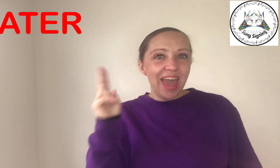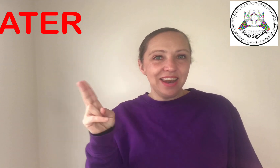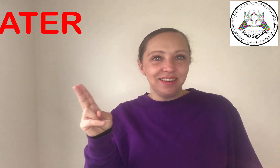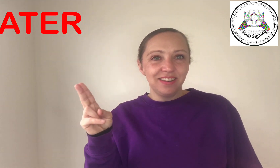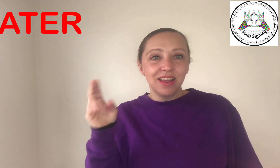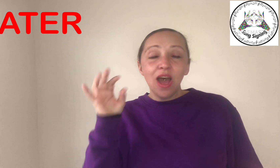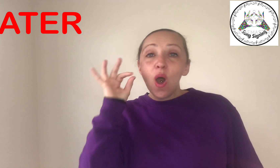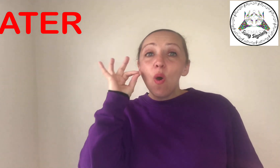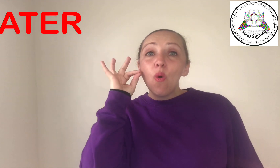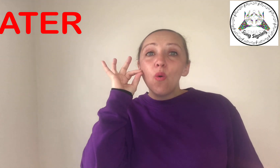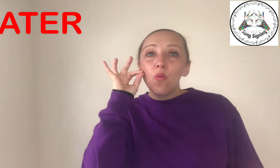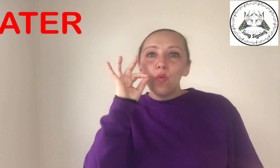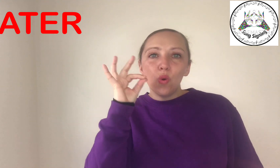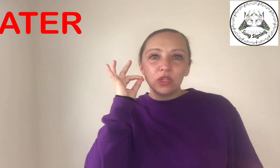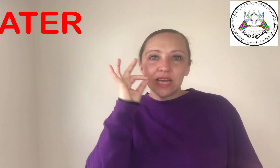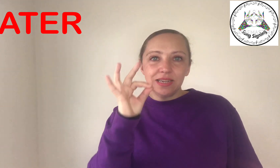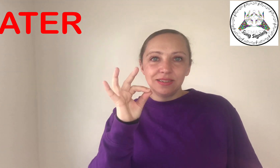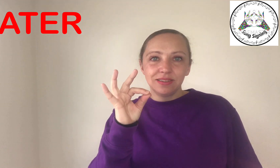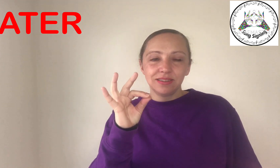Again. Water.